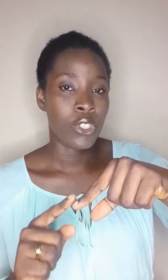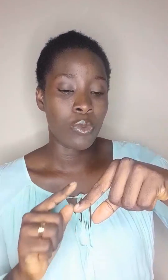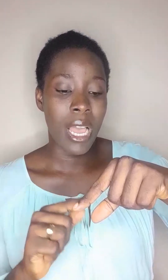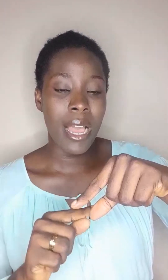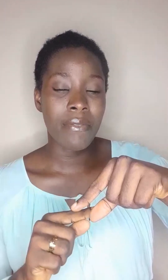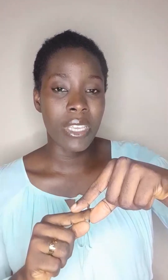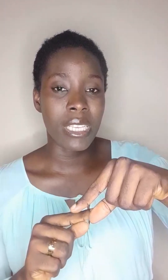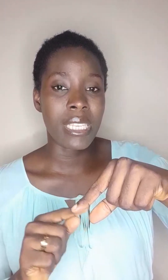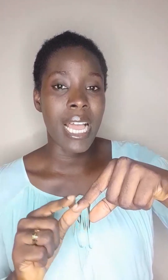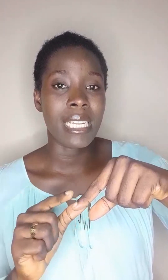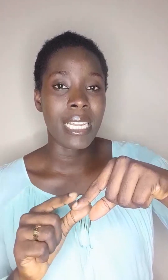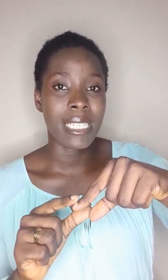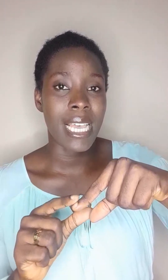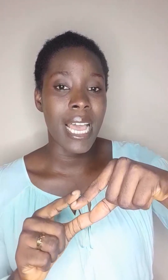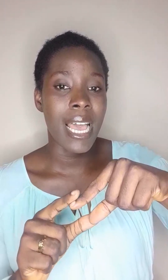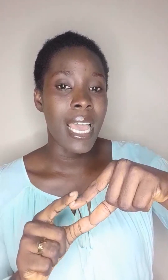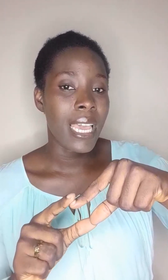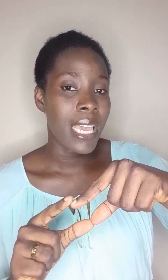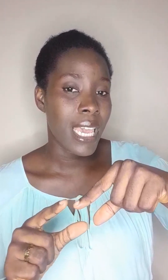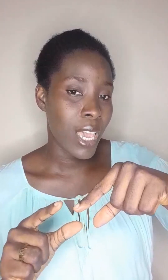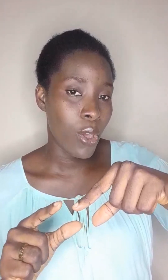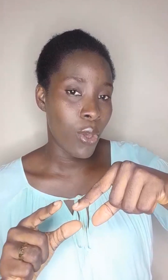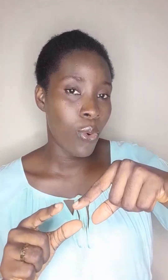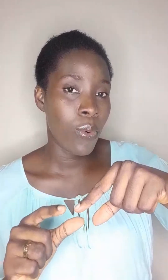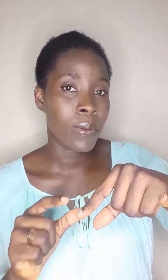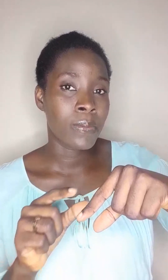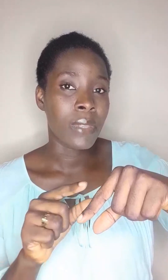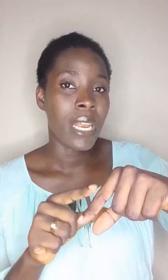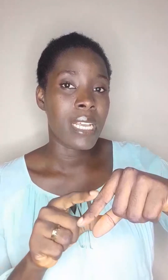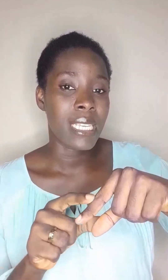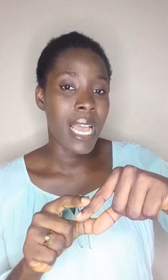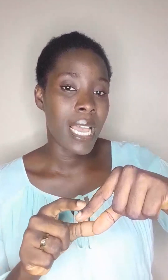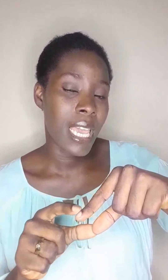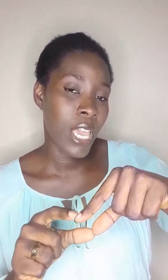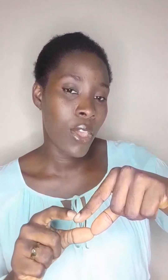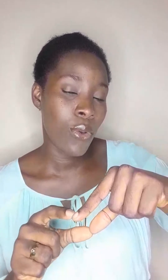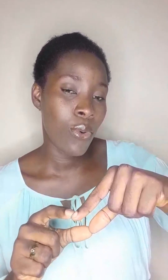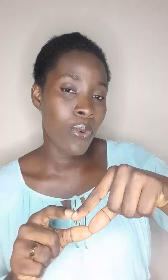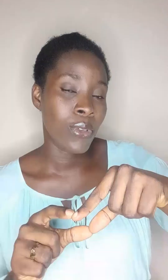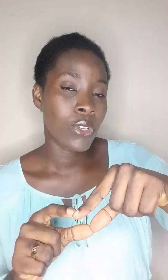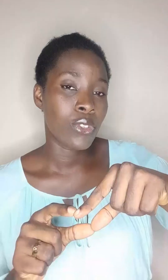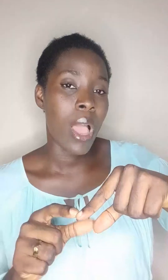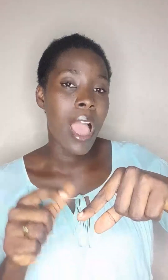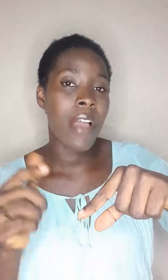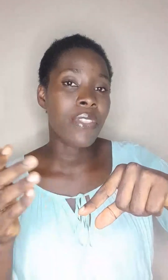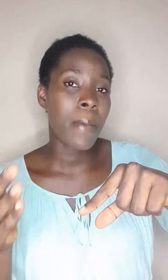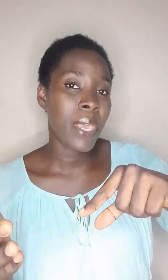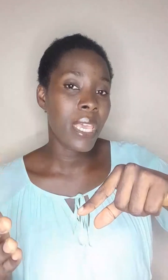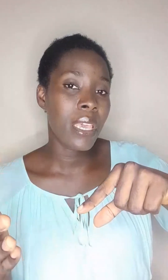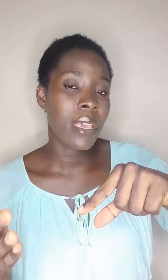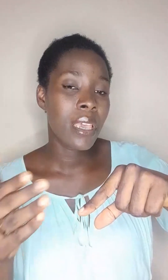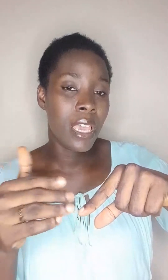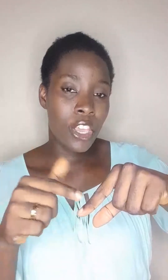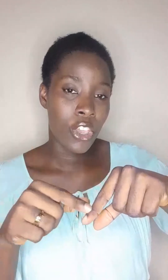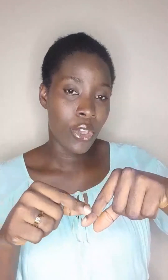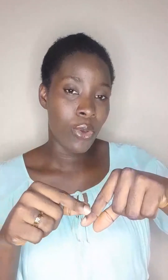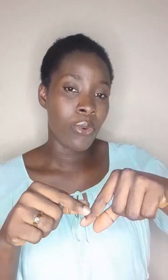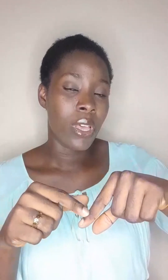we have this as letter Q, letter Q. So after P, Q, then we